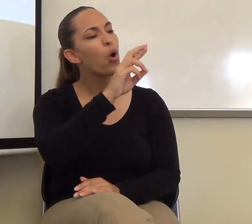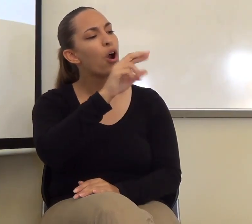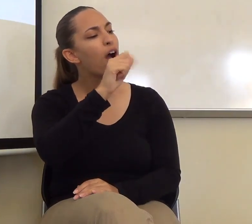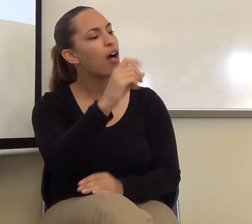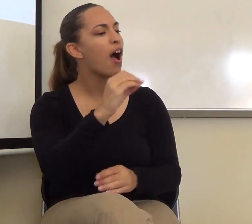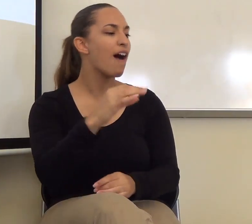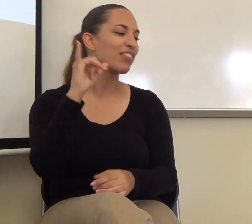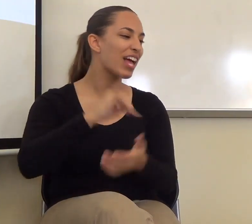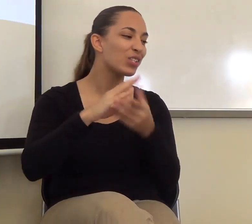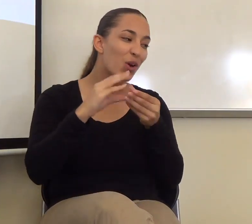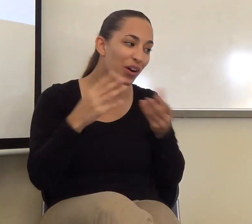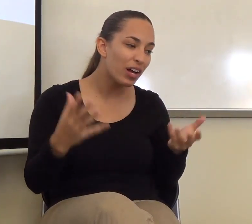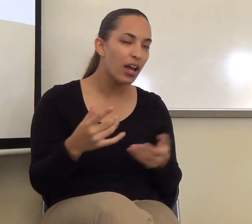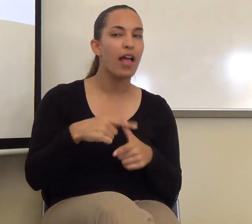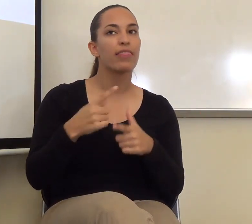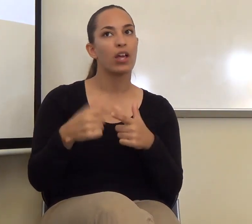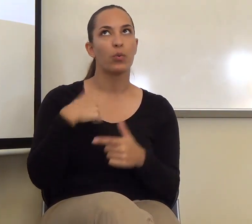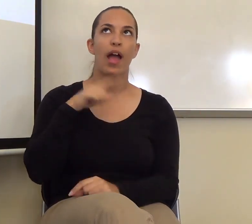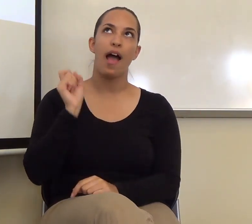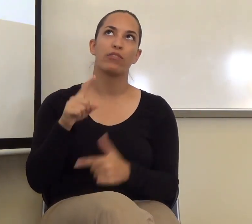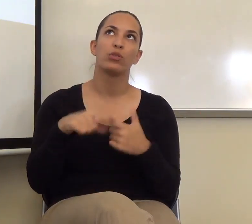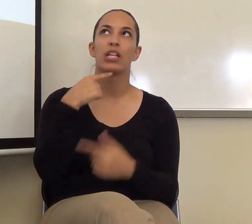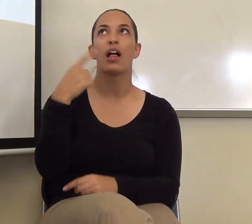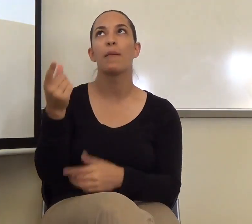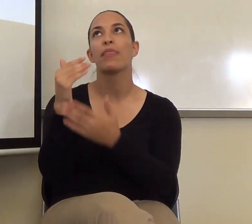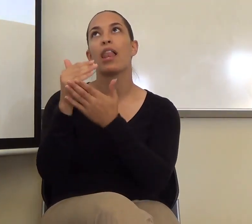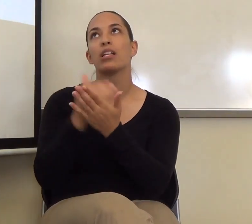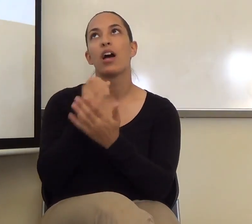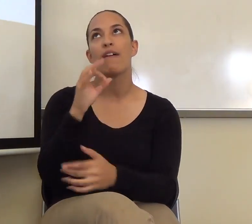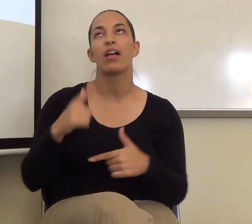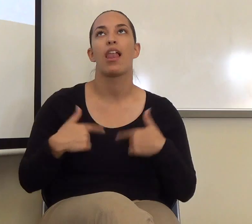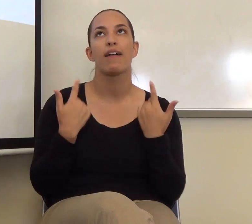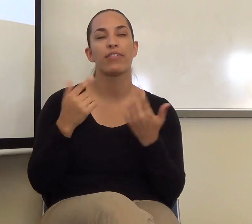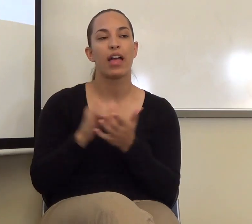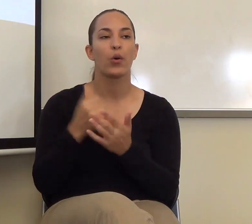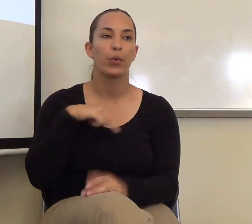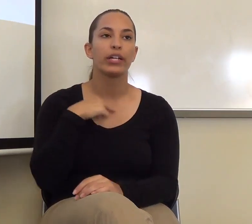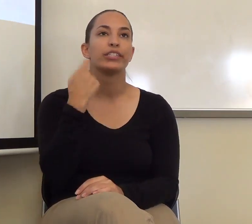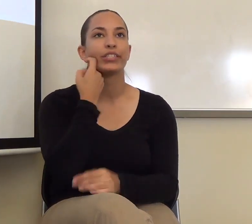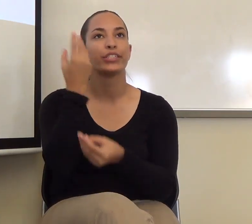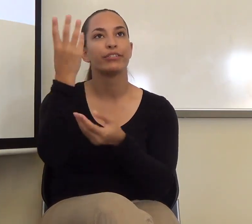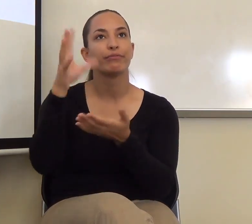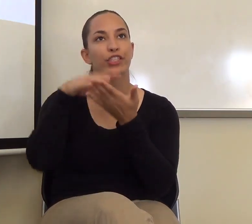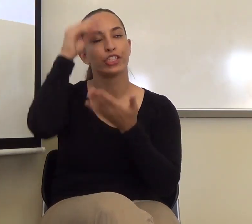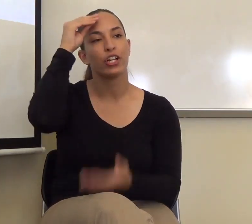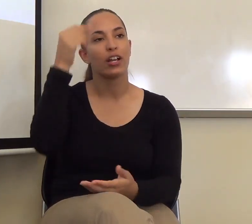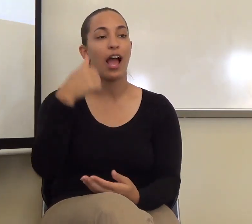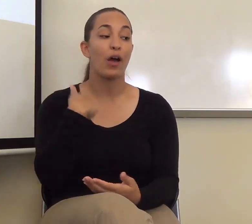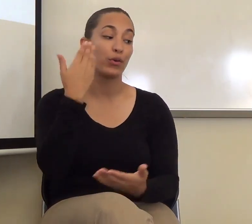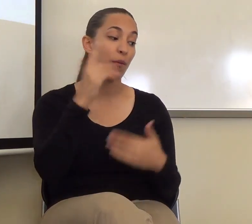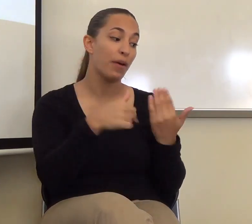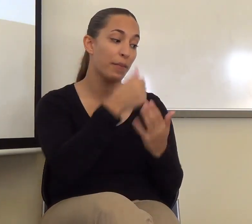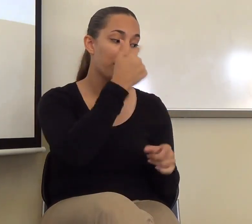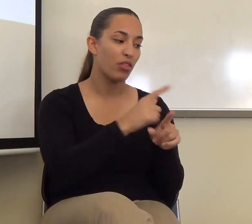life that we have learned. I don't know about my brother, but I'm sick of both the stories and the messages that go with them. Okay,